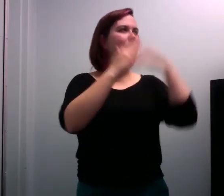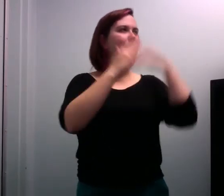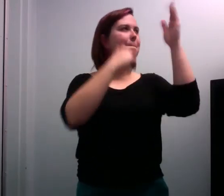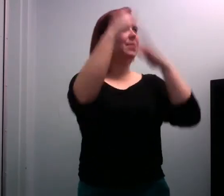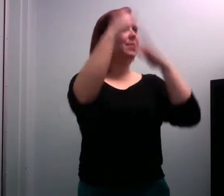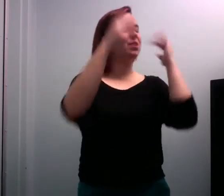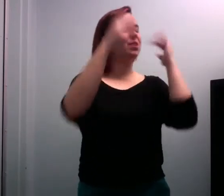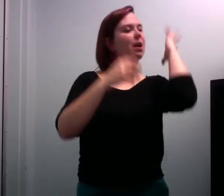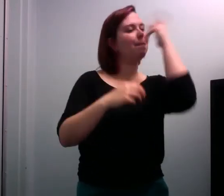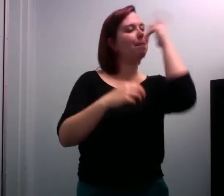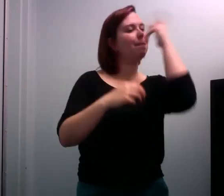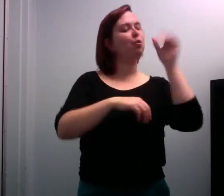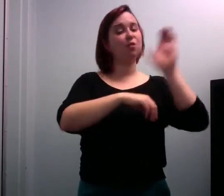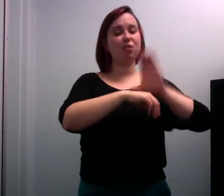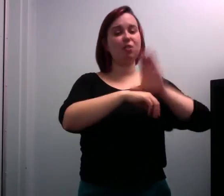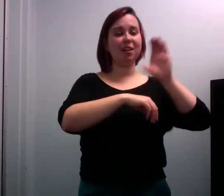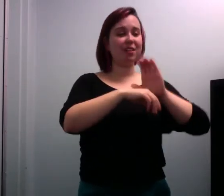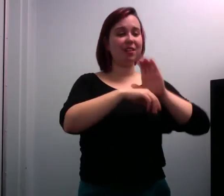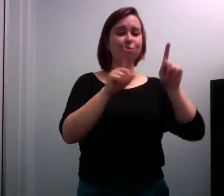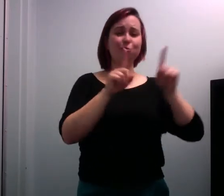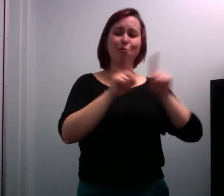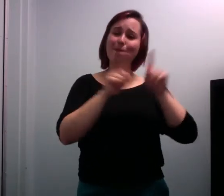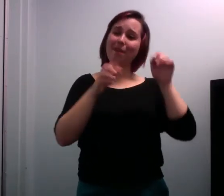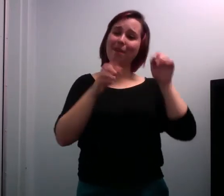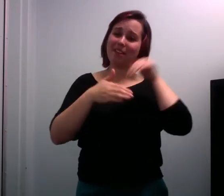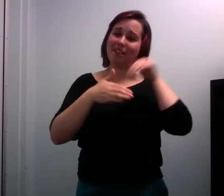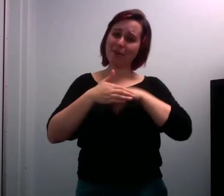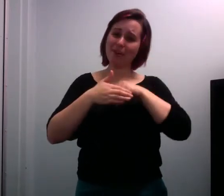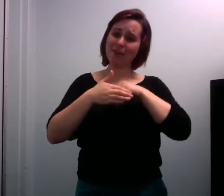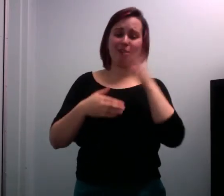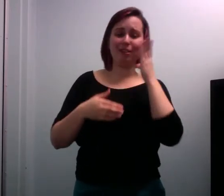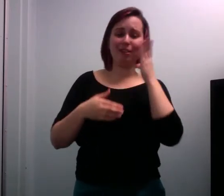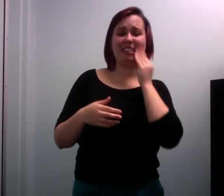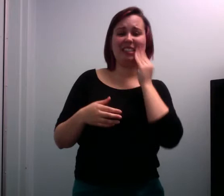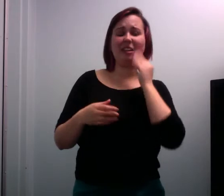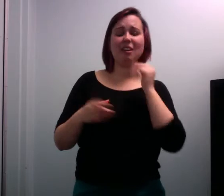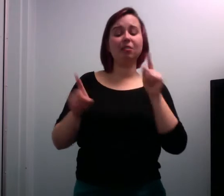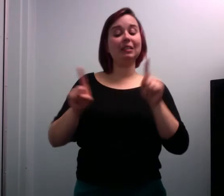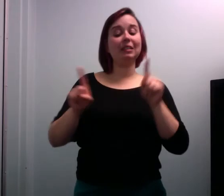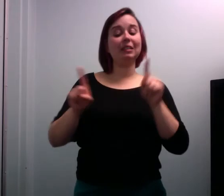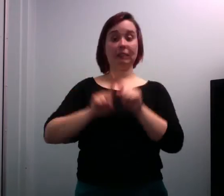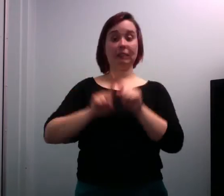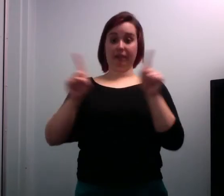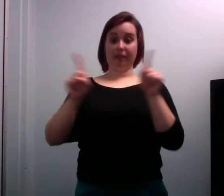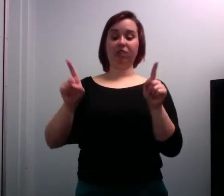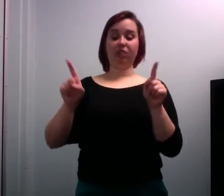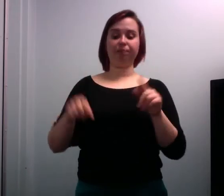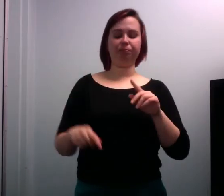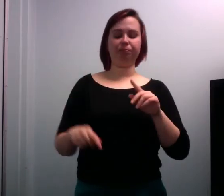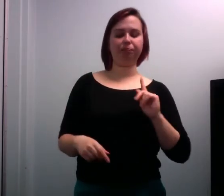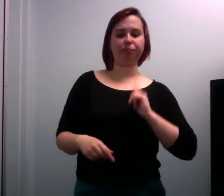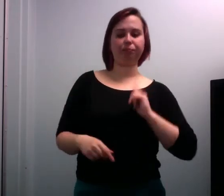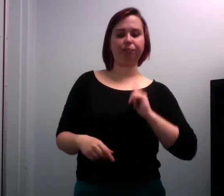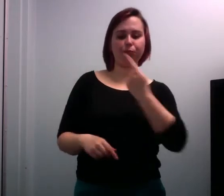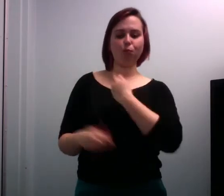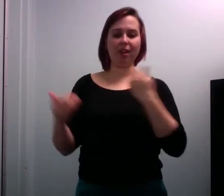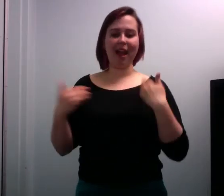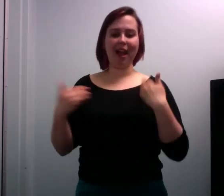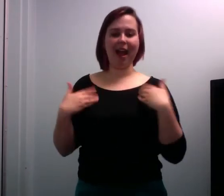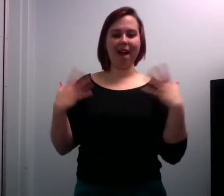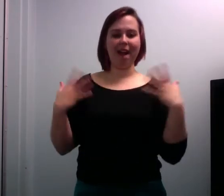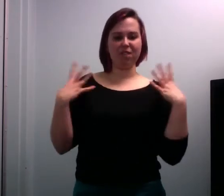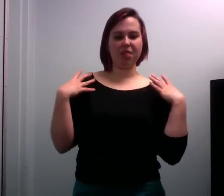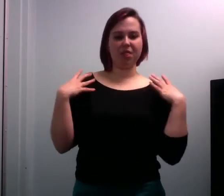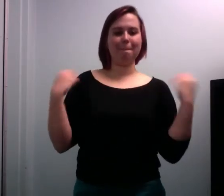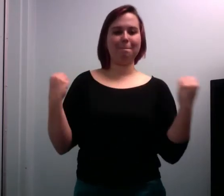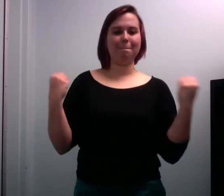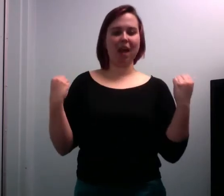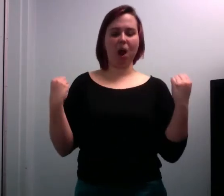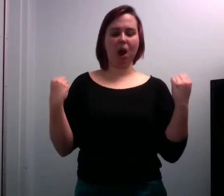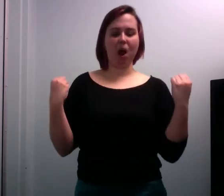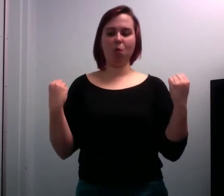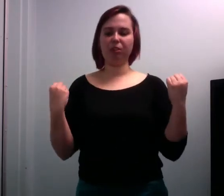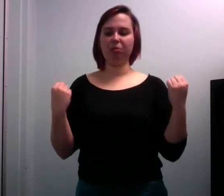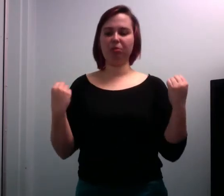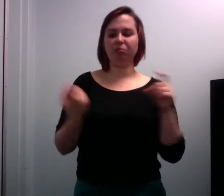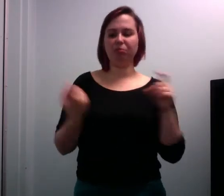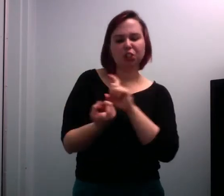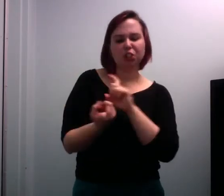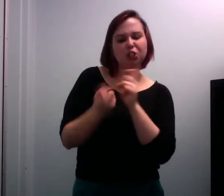our own perspective and therefore our internal experience of external events. We've all heard about